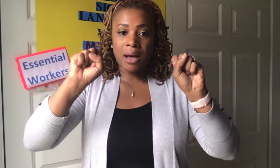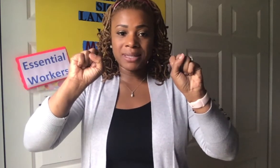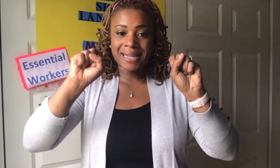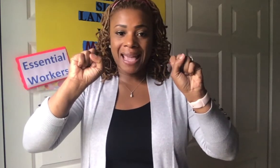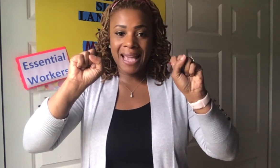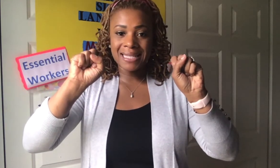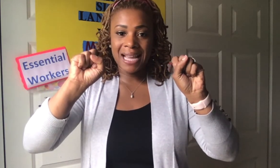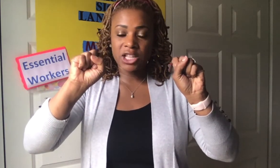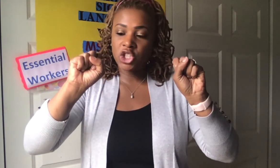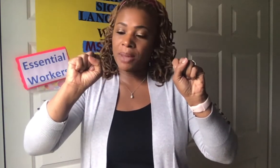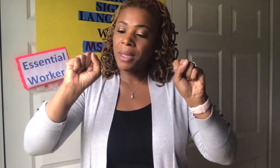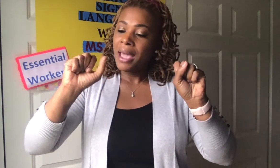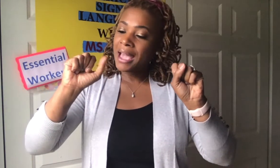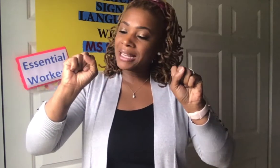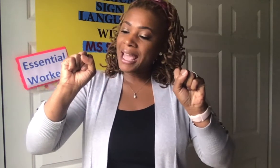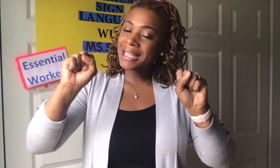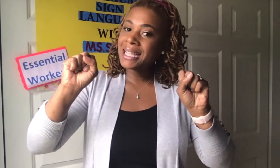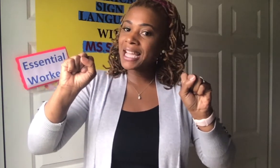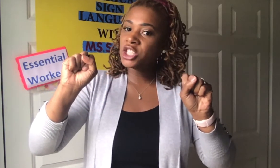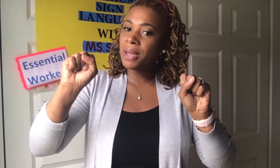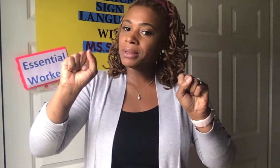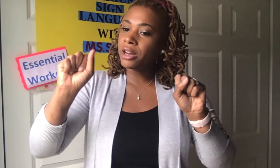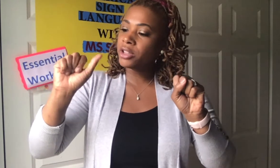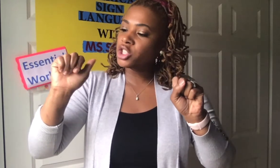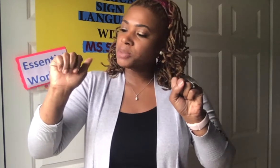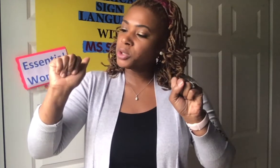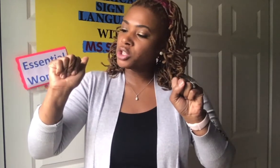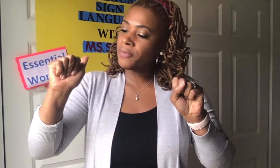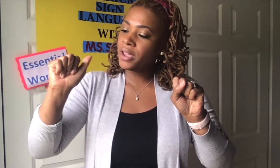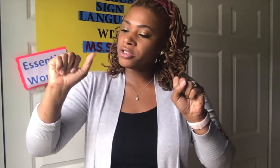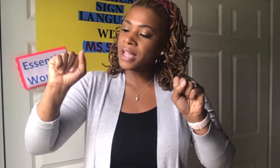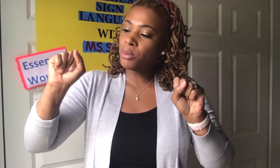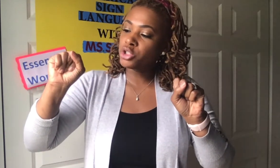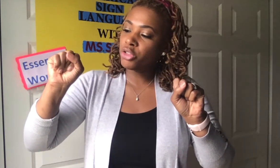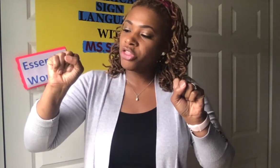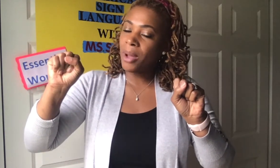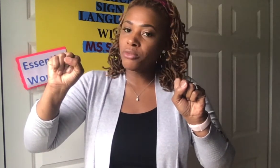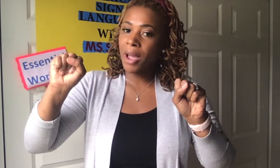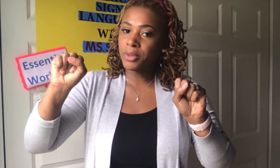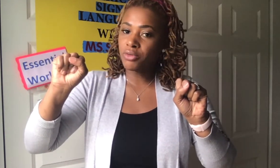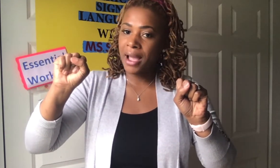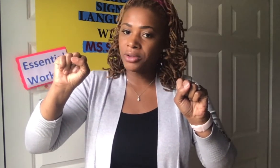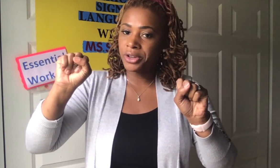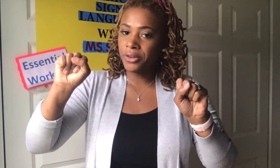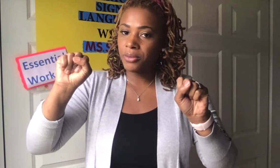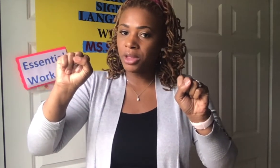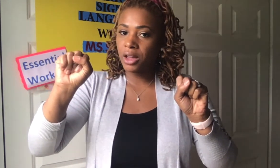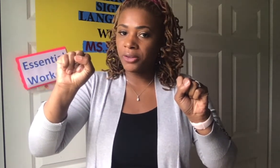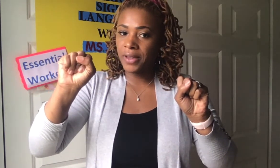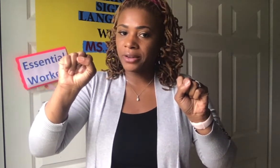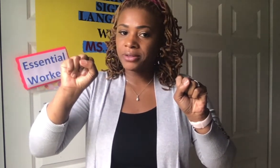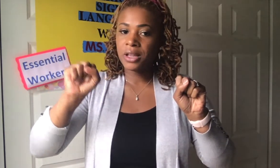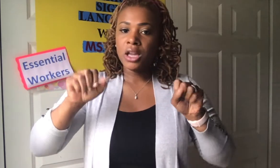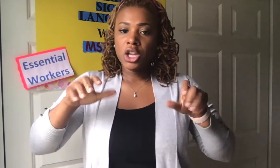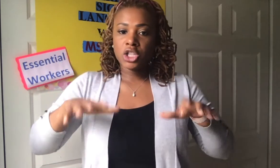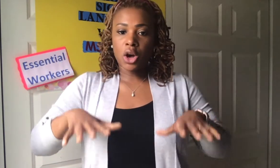in an S hand shape. And an S hand shape literally just puts your fingers down with your thumb wrapped around the other fingers. So,